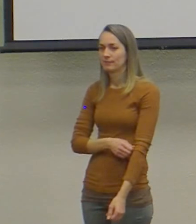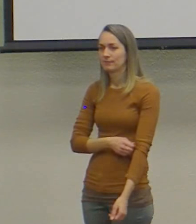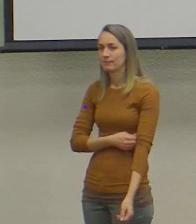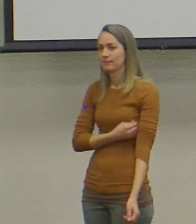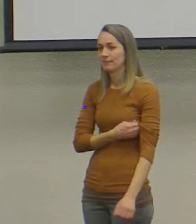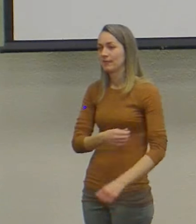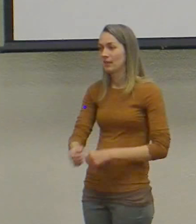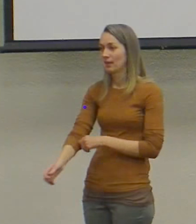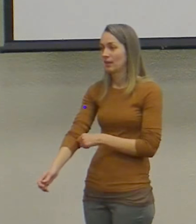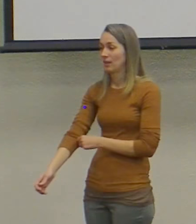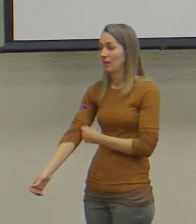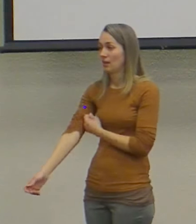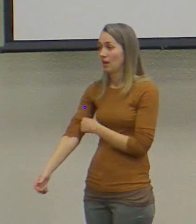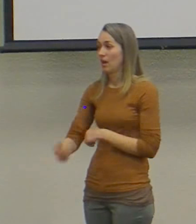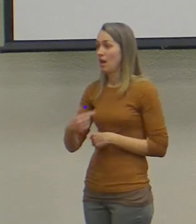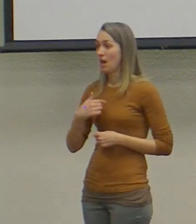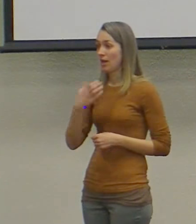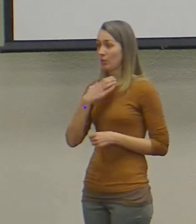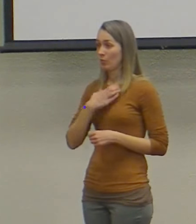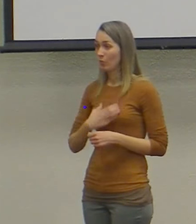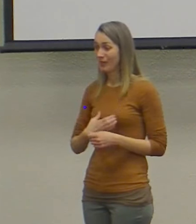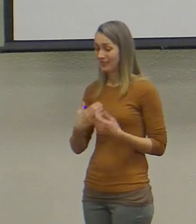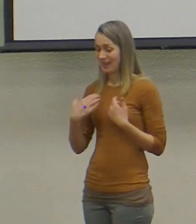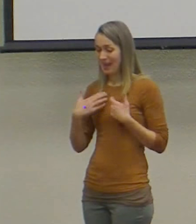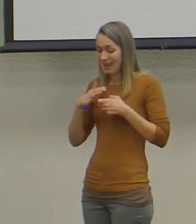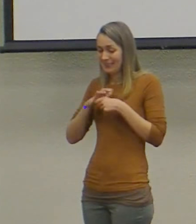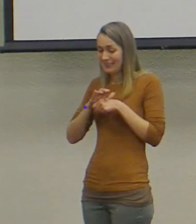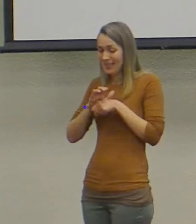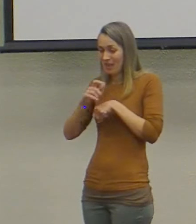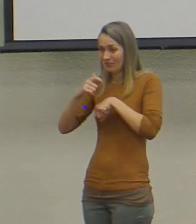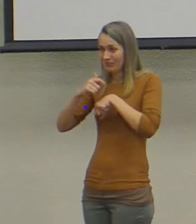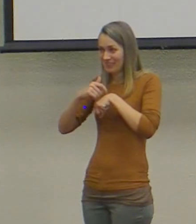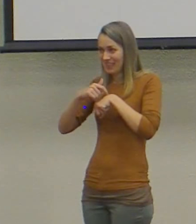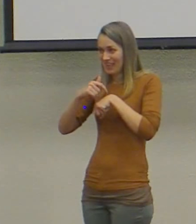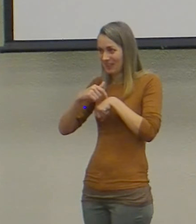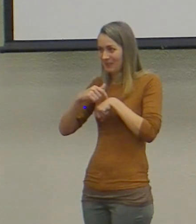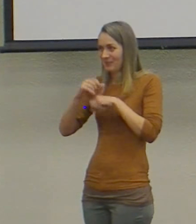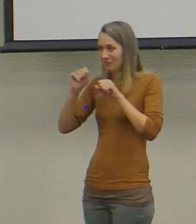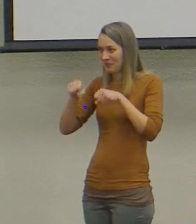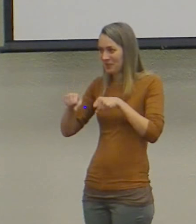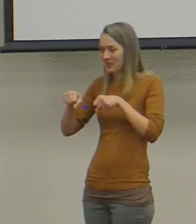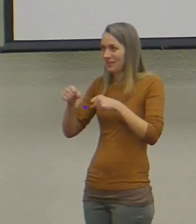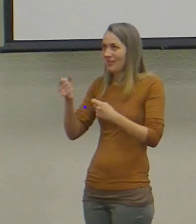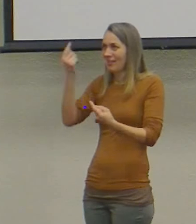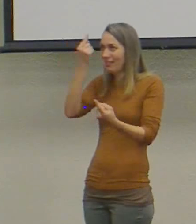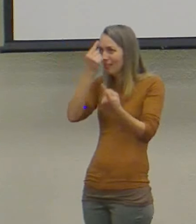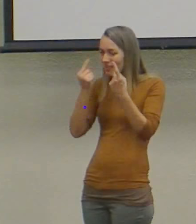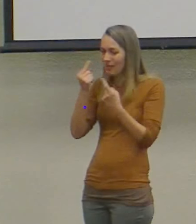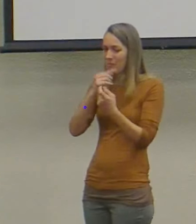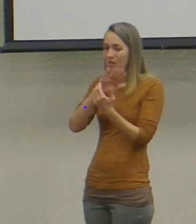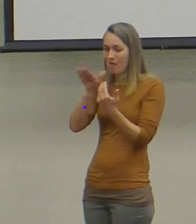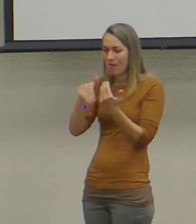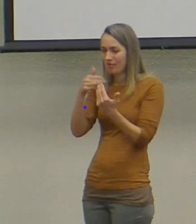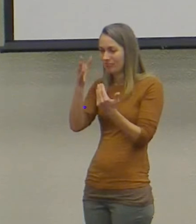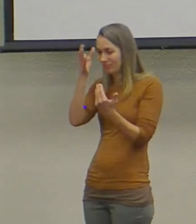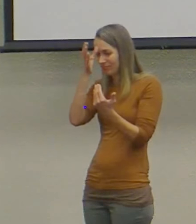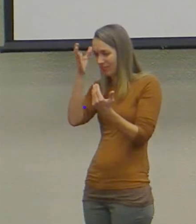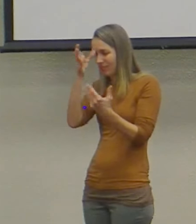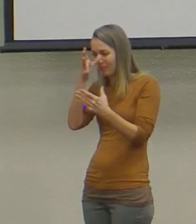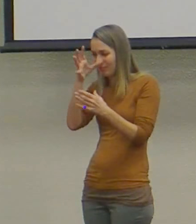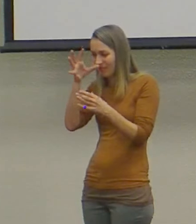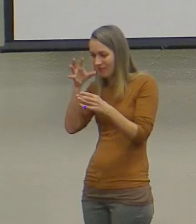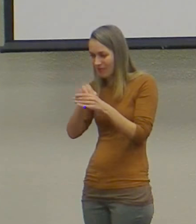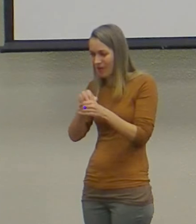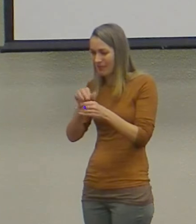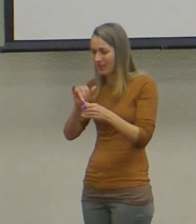I wish I had time, and I invite you to think about the concepts that are engaged here as she brings